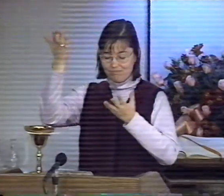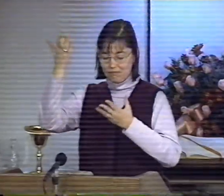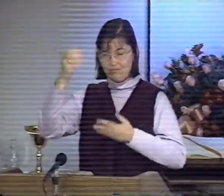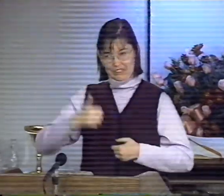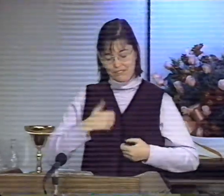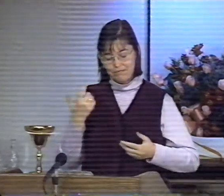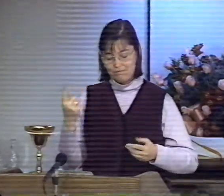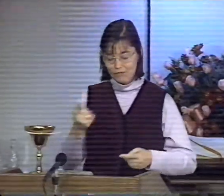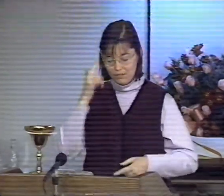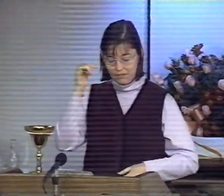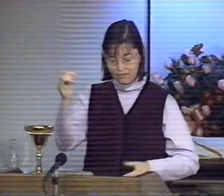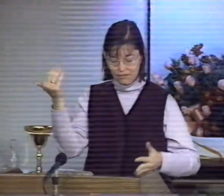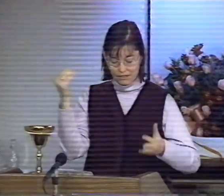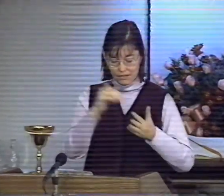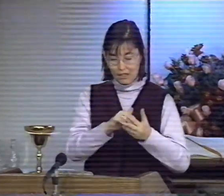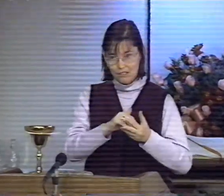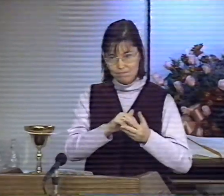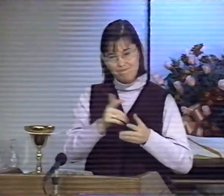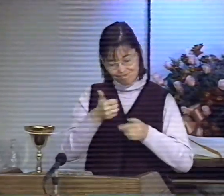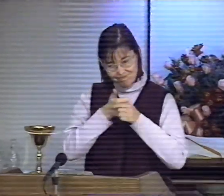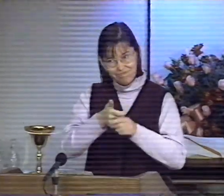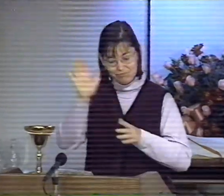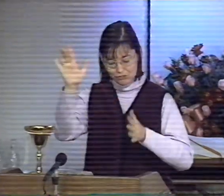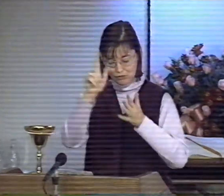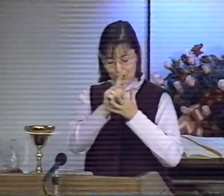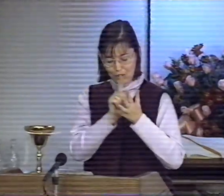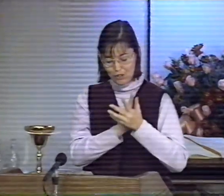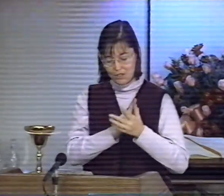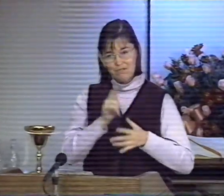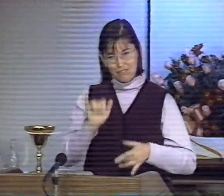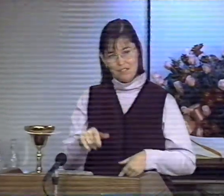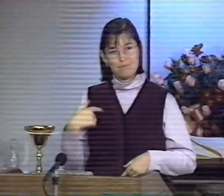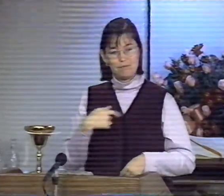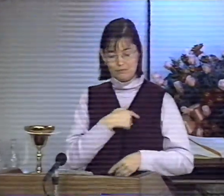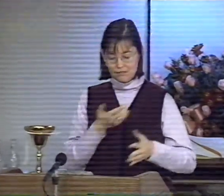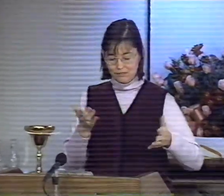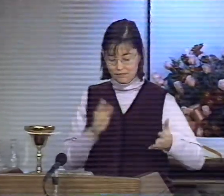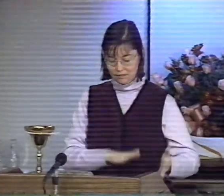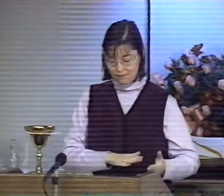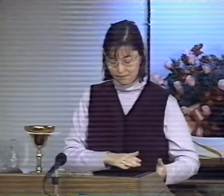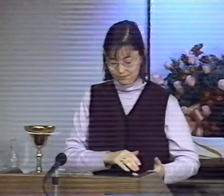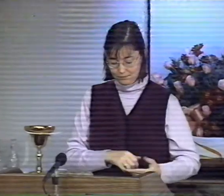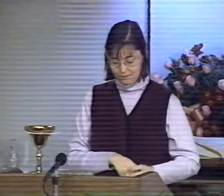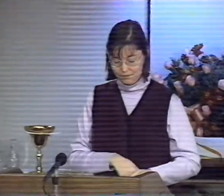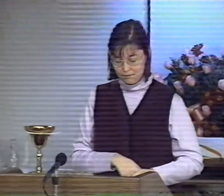the world will raise us up to live again forever. It is for his laws that we are dying."